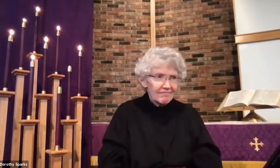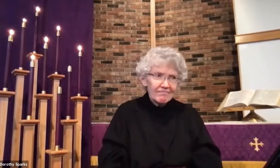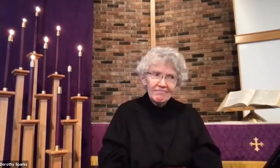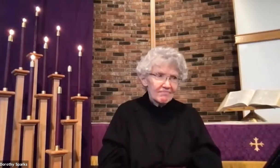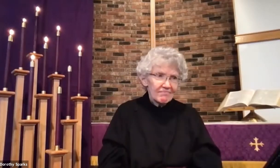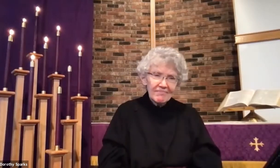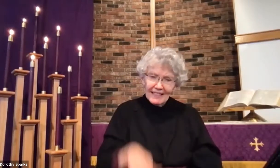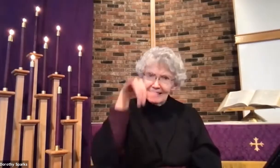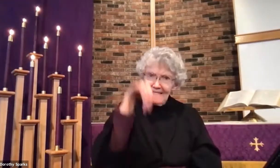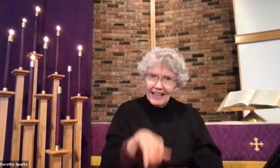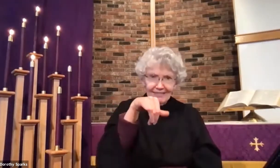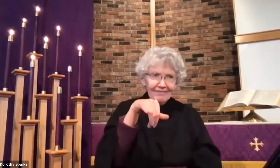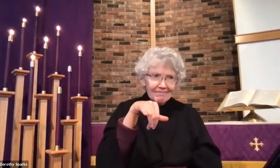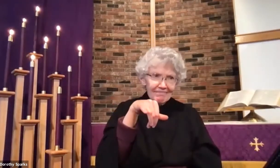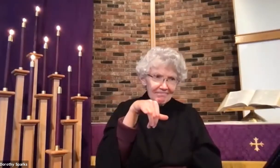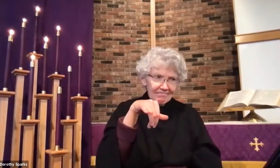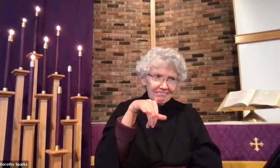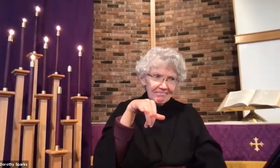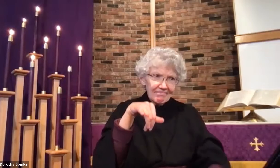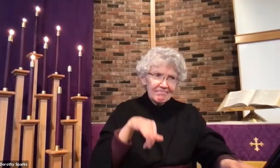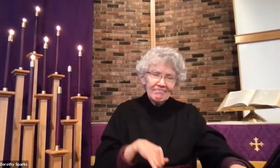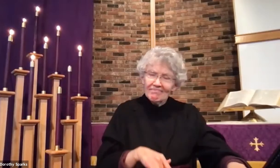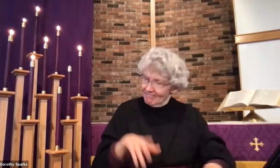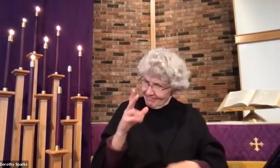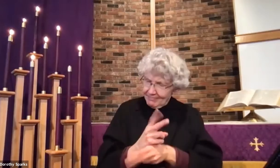And you would think that if someone received this